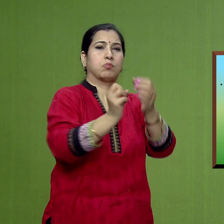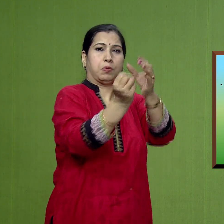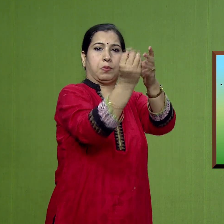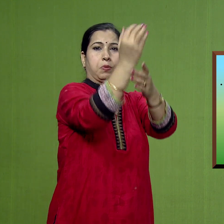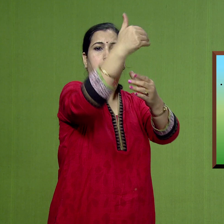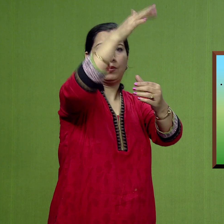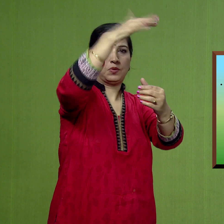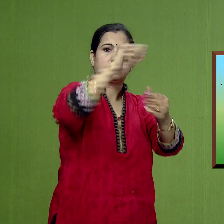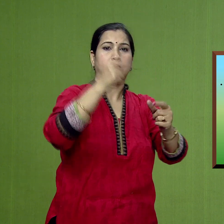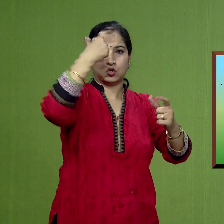factories.